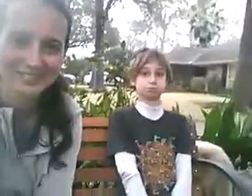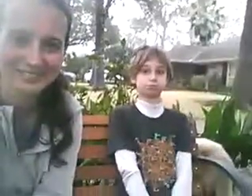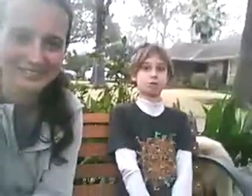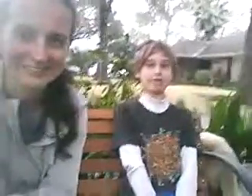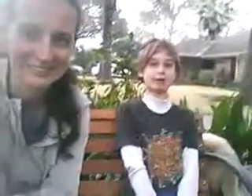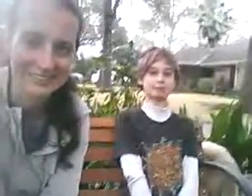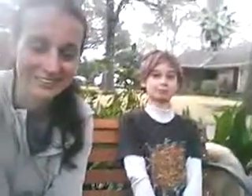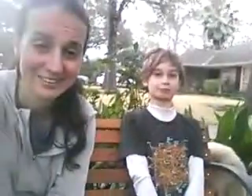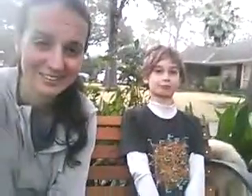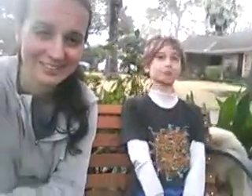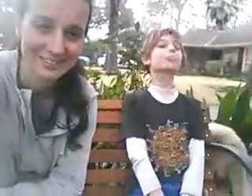of silly.